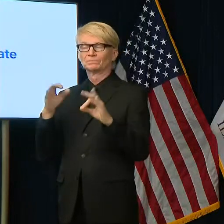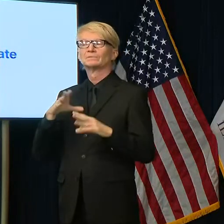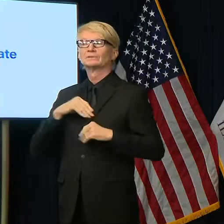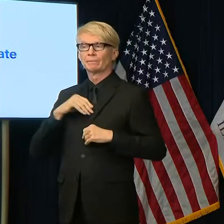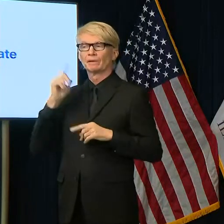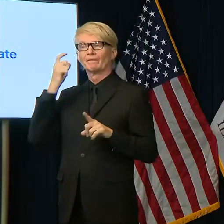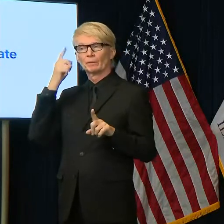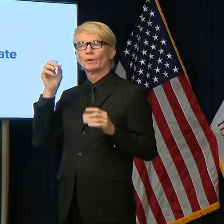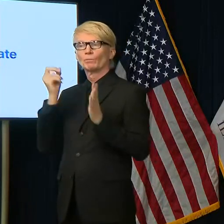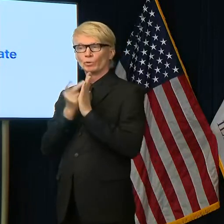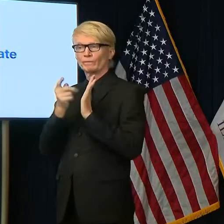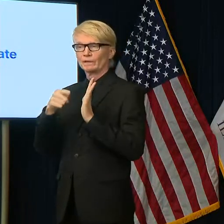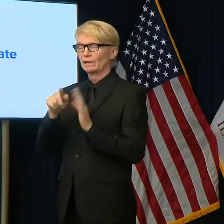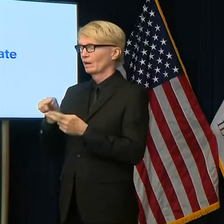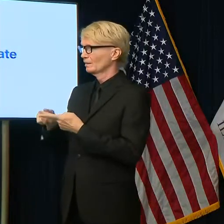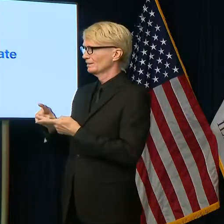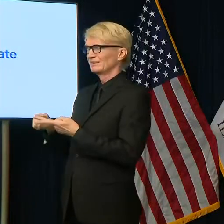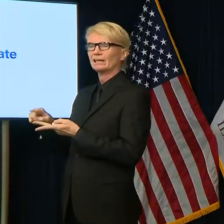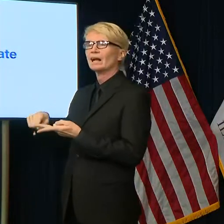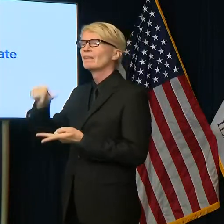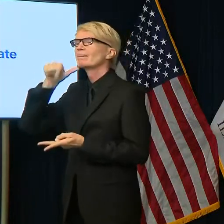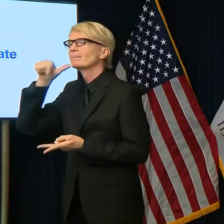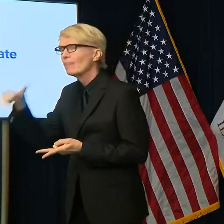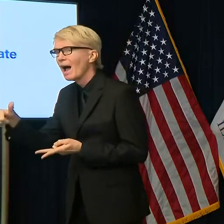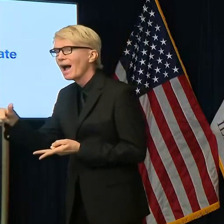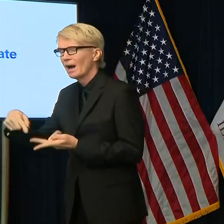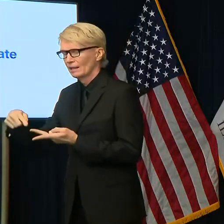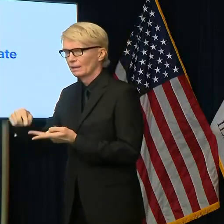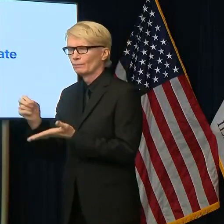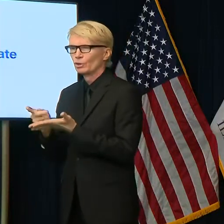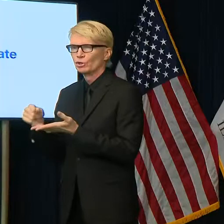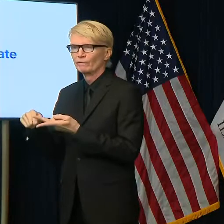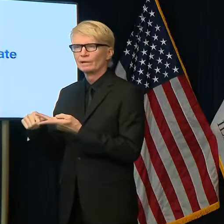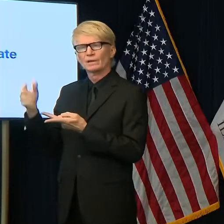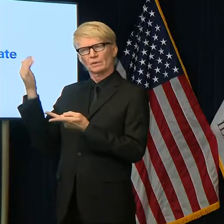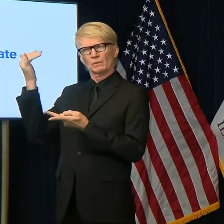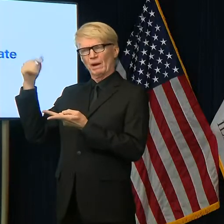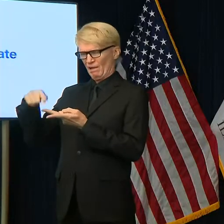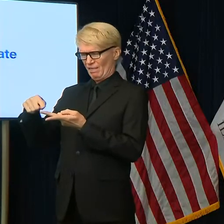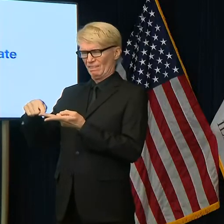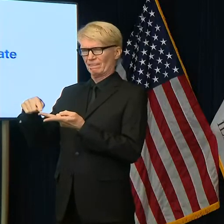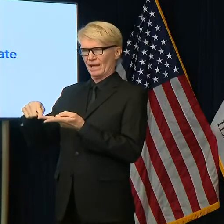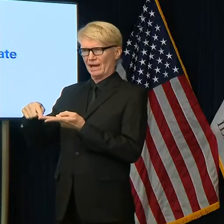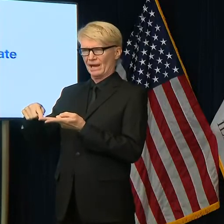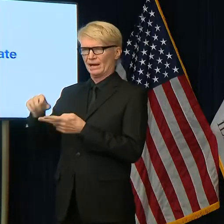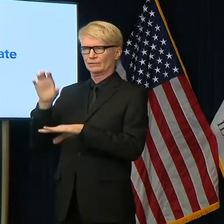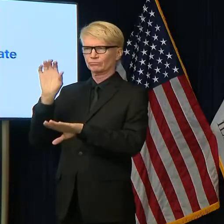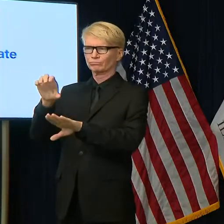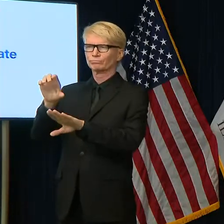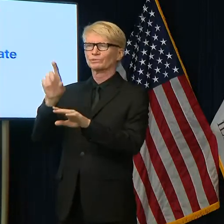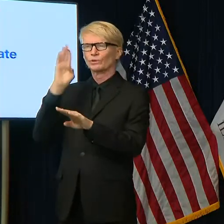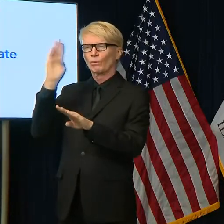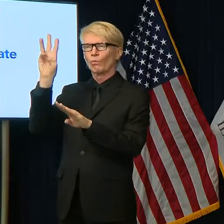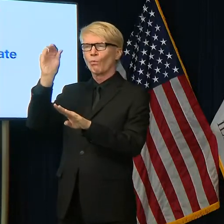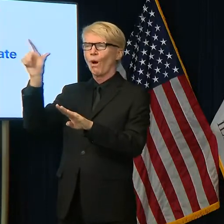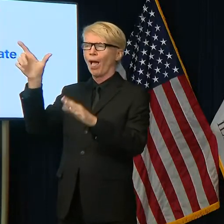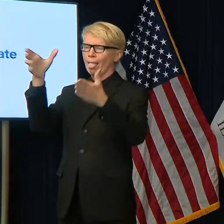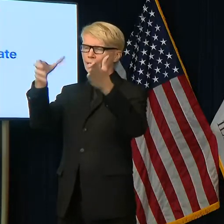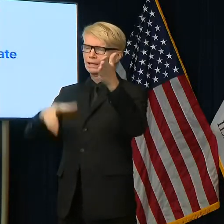not. And I don't know how that one that was not, that was in some of the ones that are attached to the